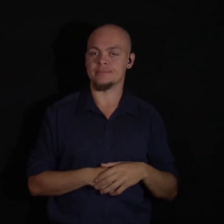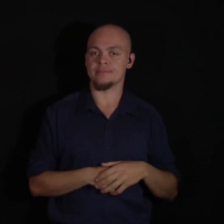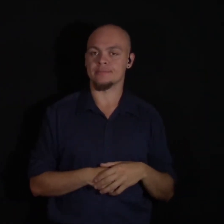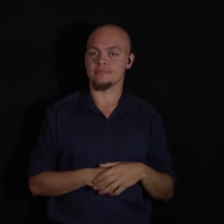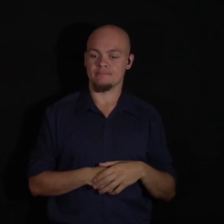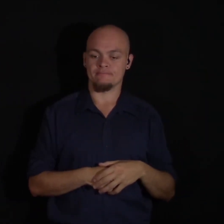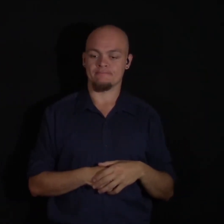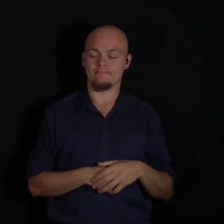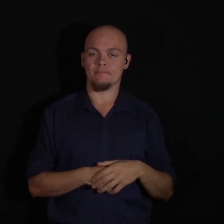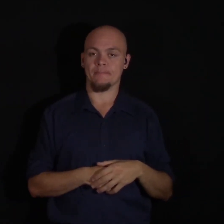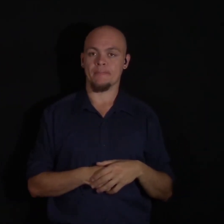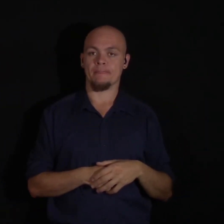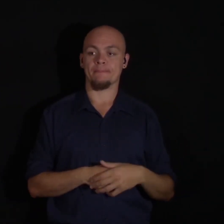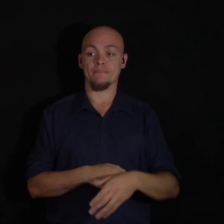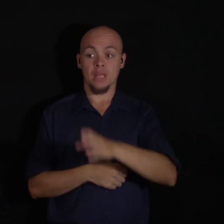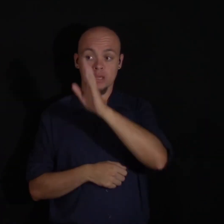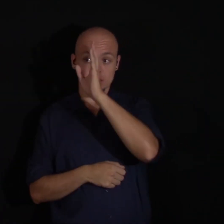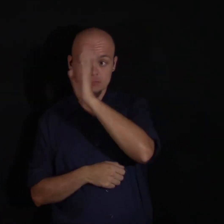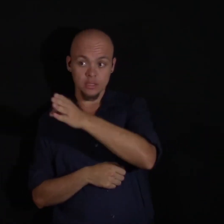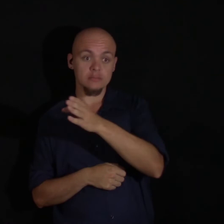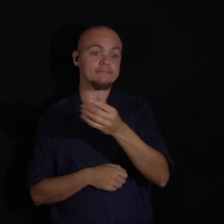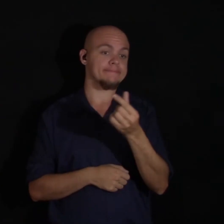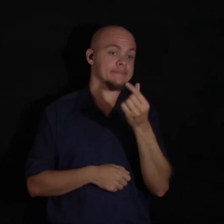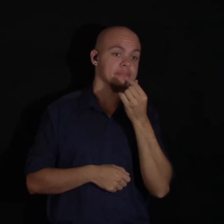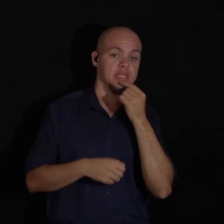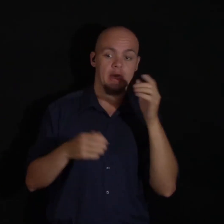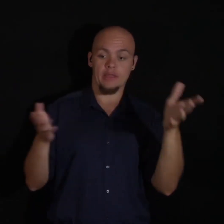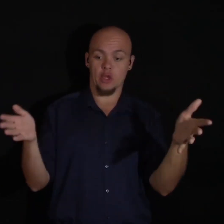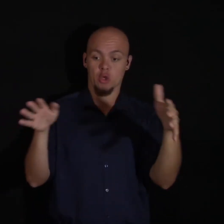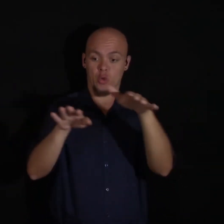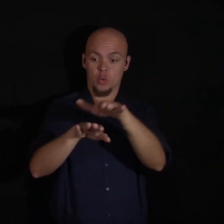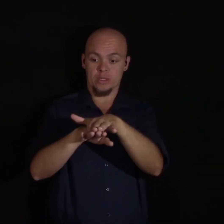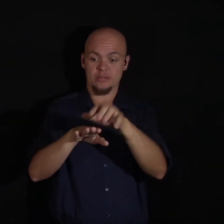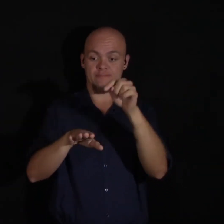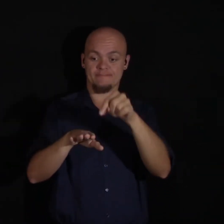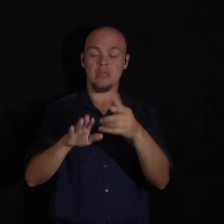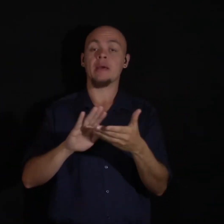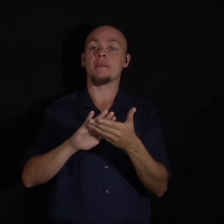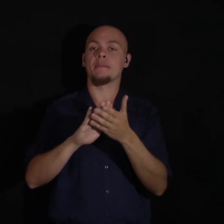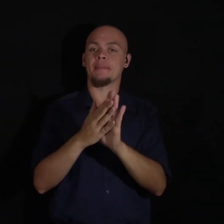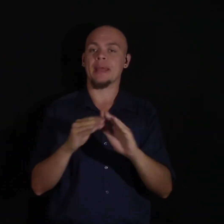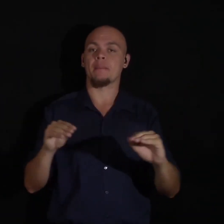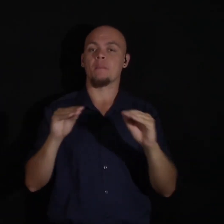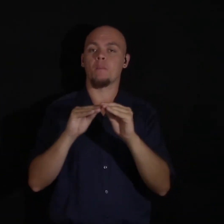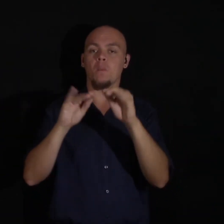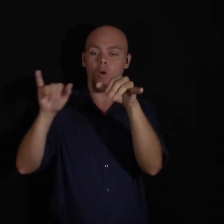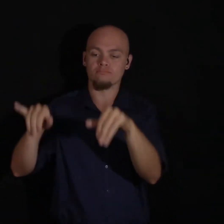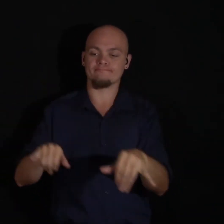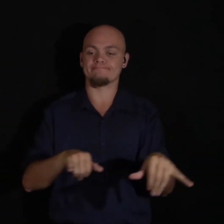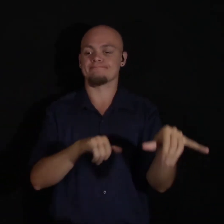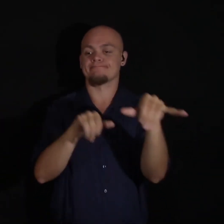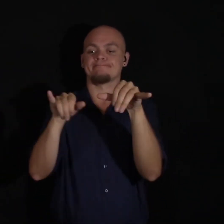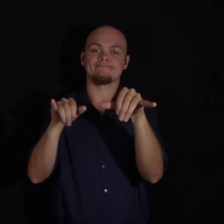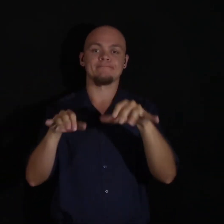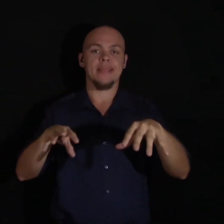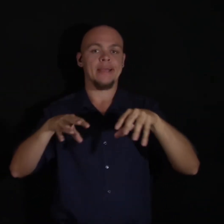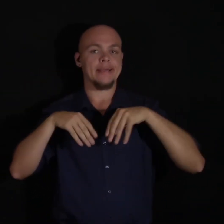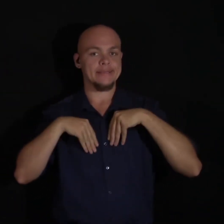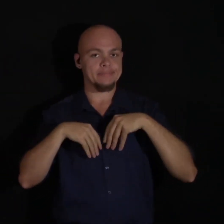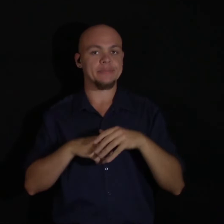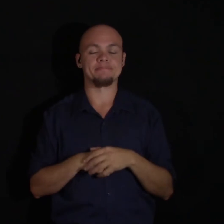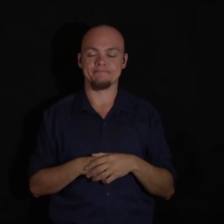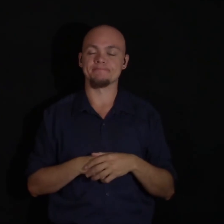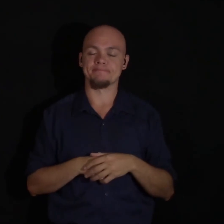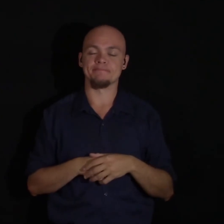crossover between hetero and homo, I think, will become more commonplace. And of course, we